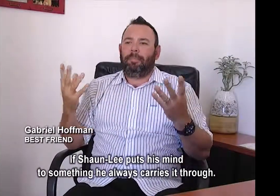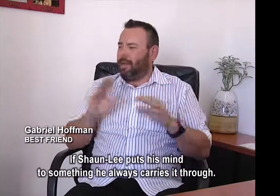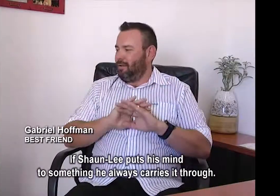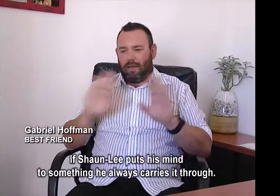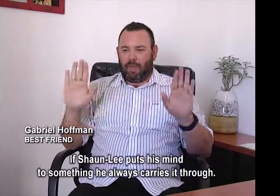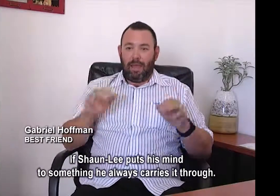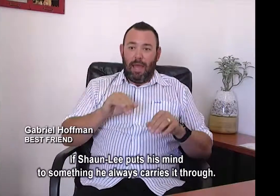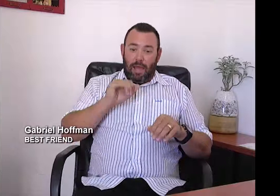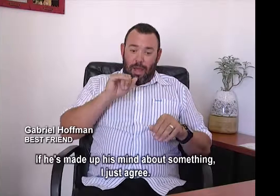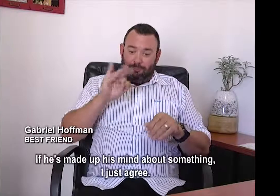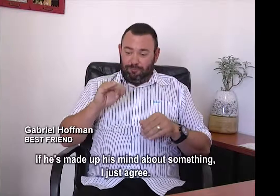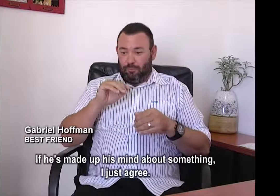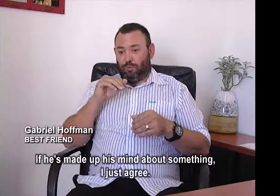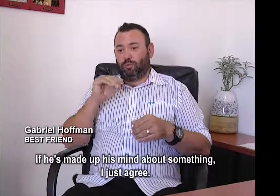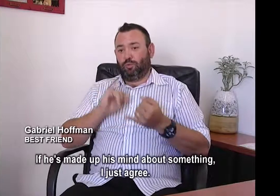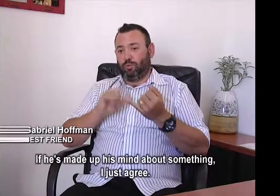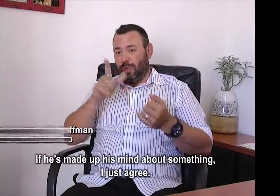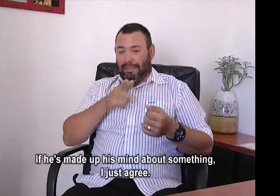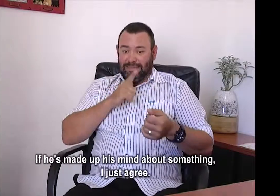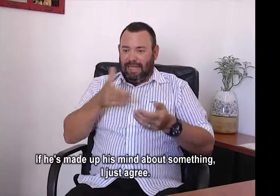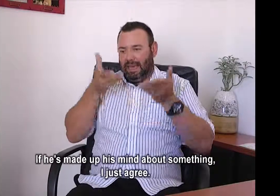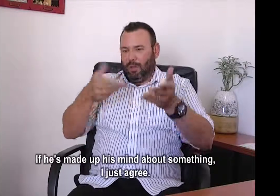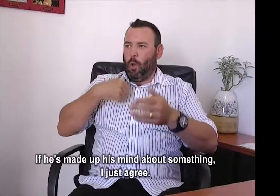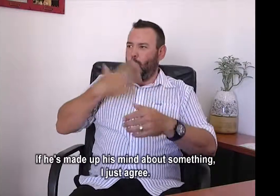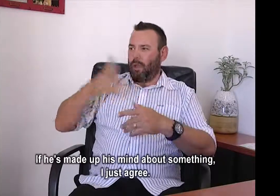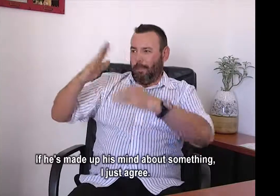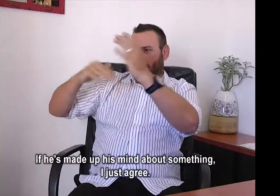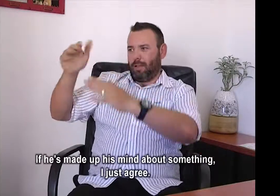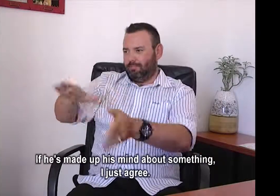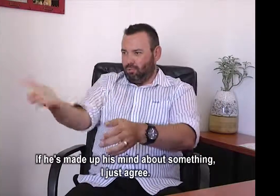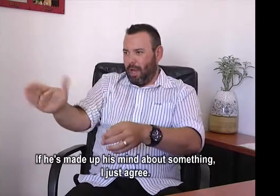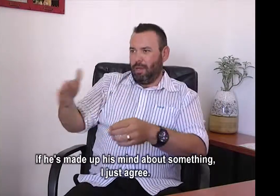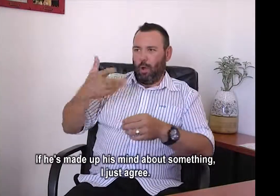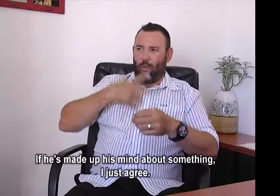it through. If he's made up his mind about something, I just agree.